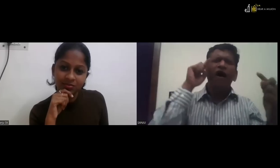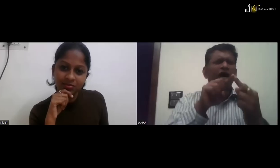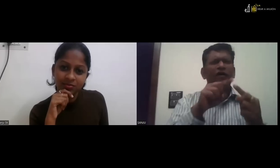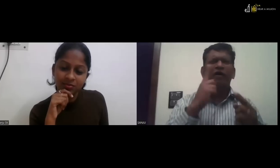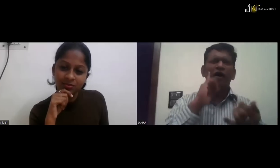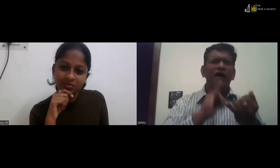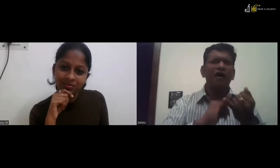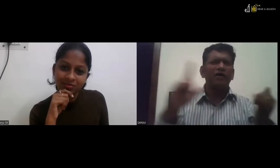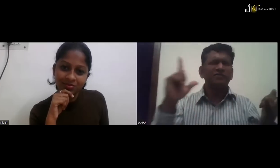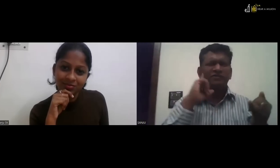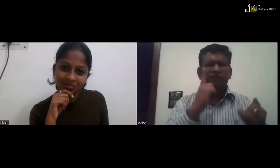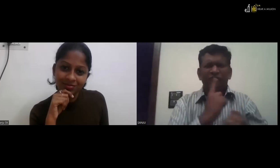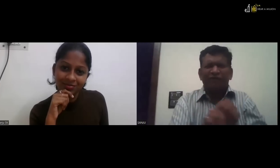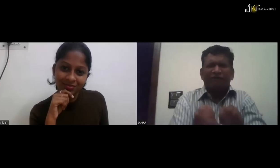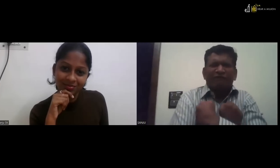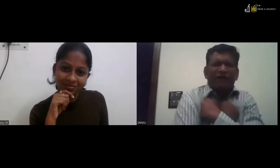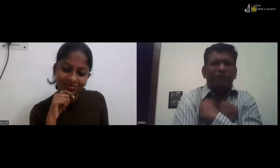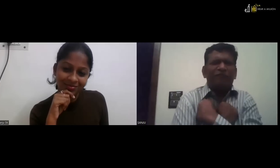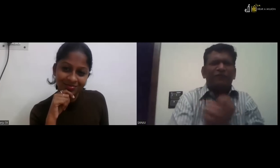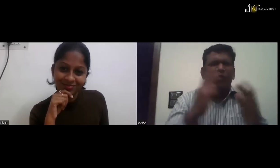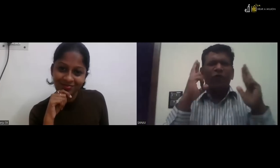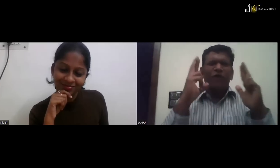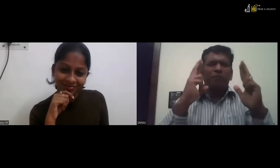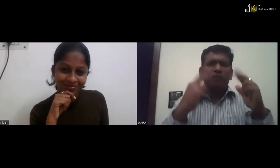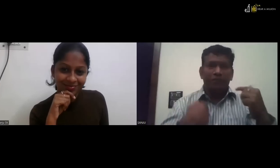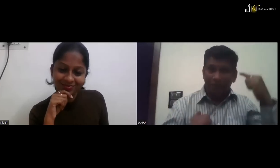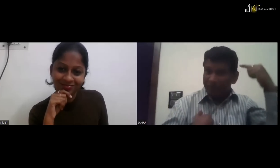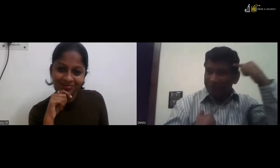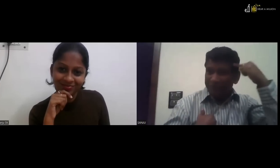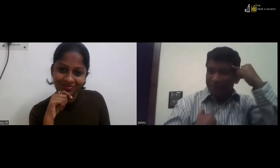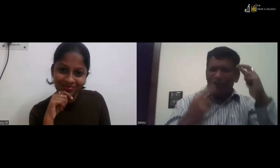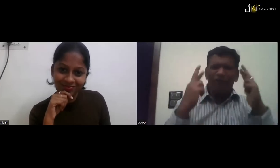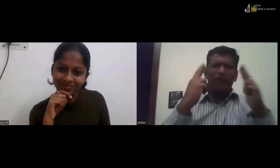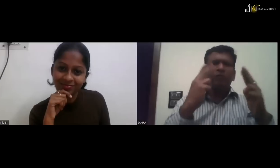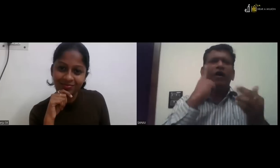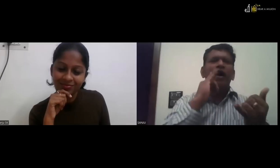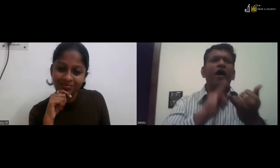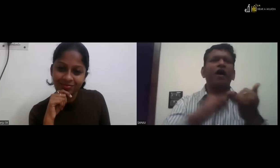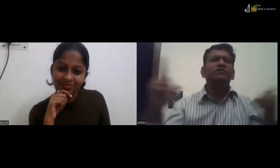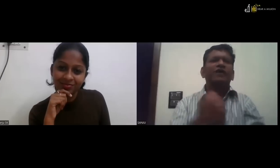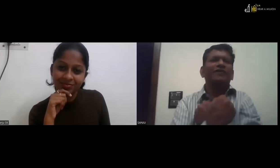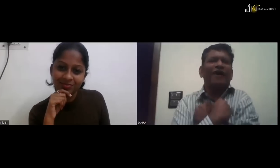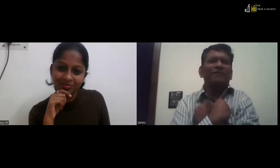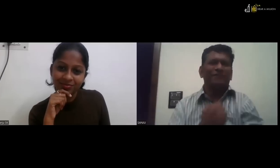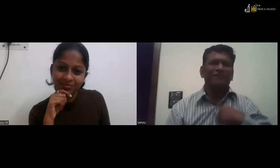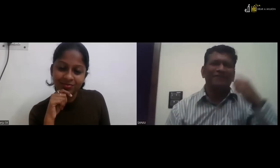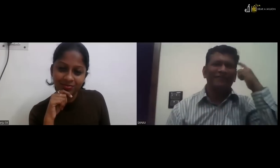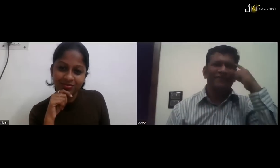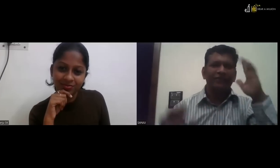Mary, Narayan sir, everyone was there, and everyone liked it,